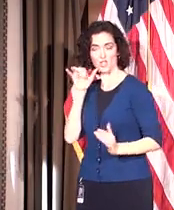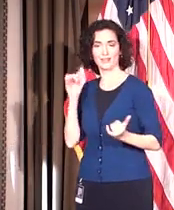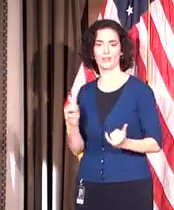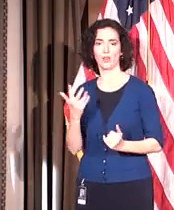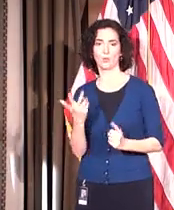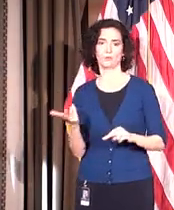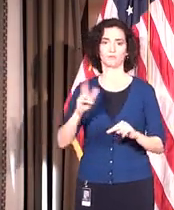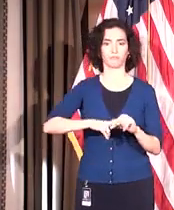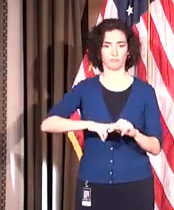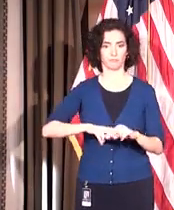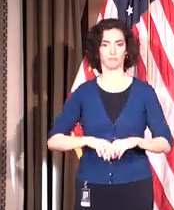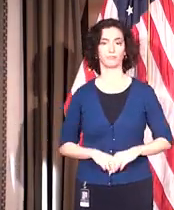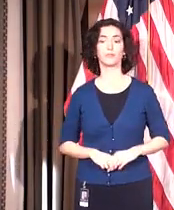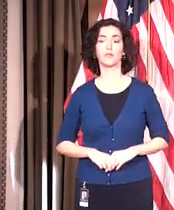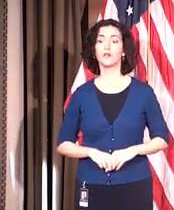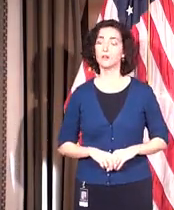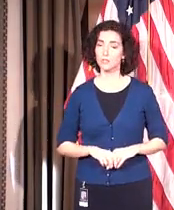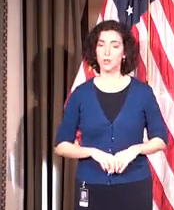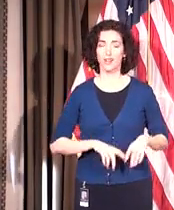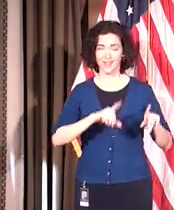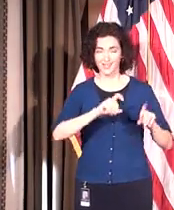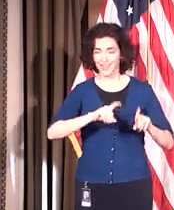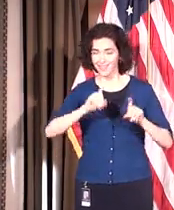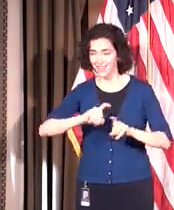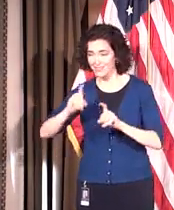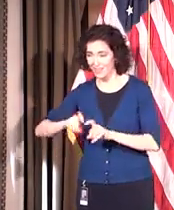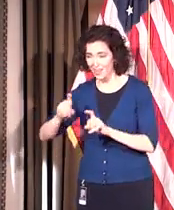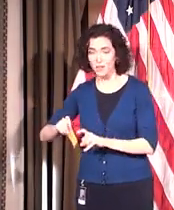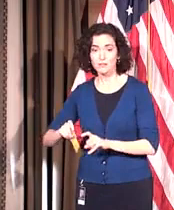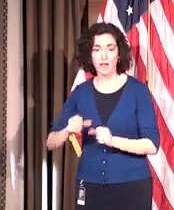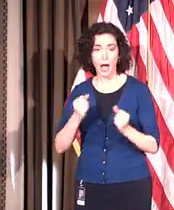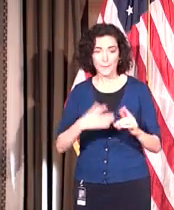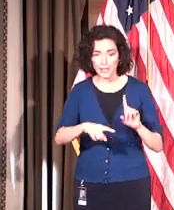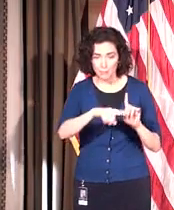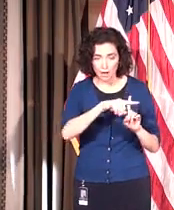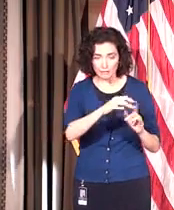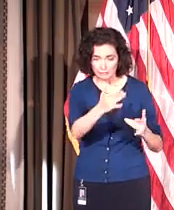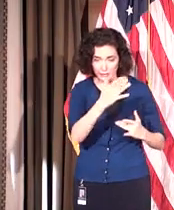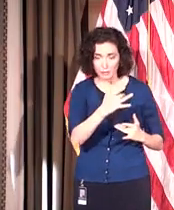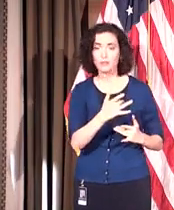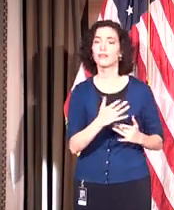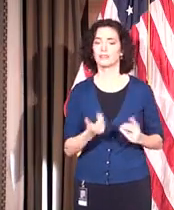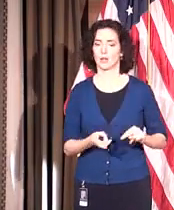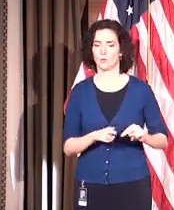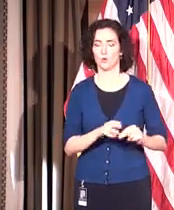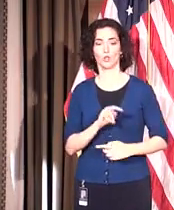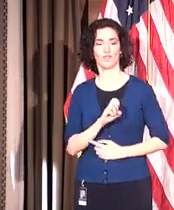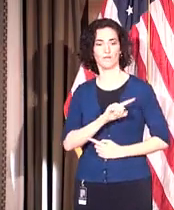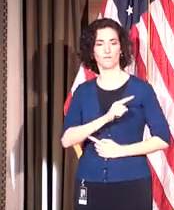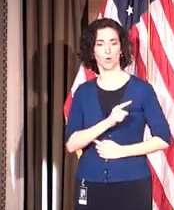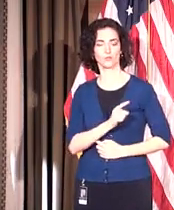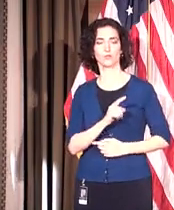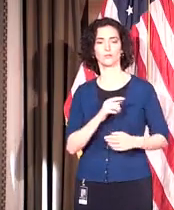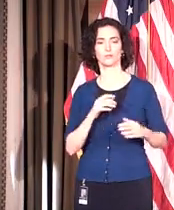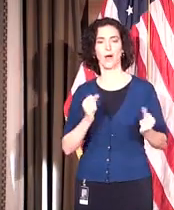Statewide positivity continues to inch up. On November 1st, it was 4.6%. On November the 8th,